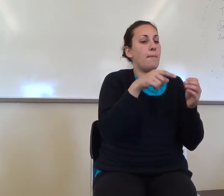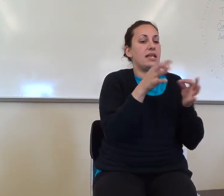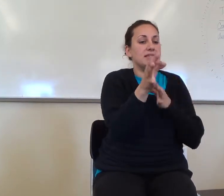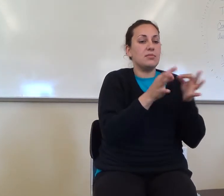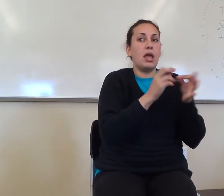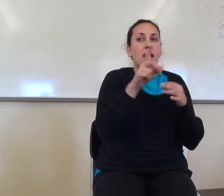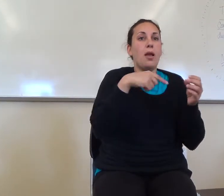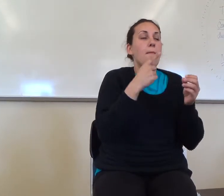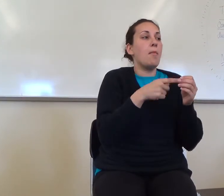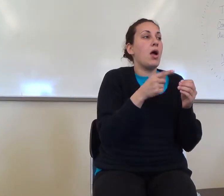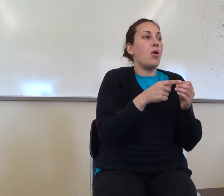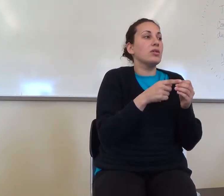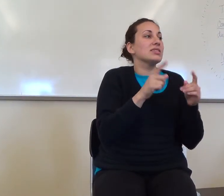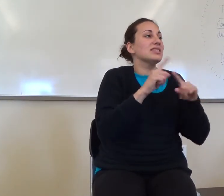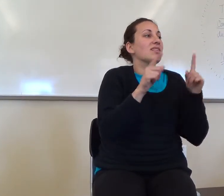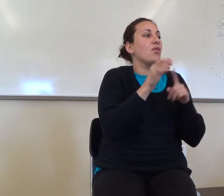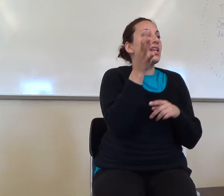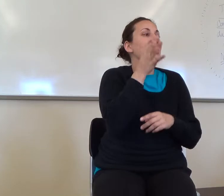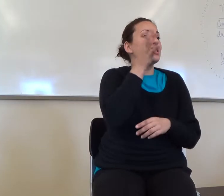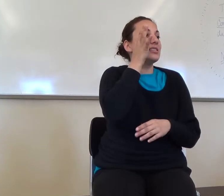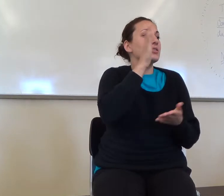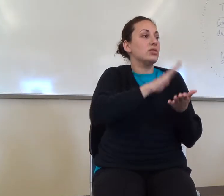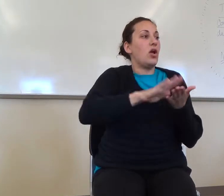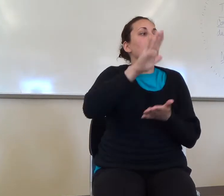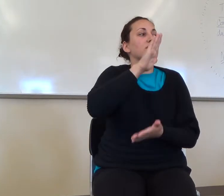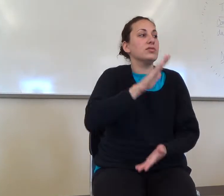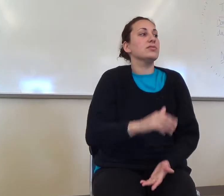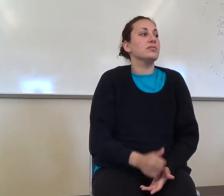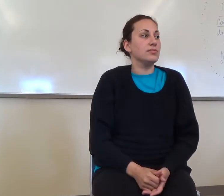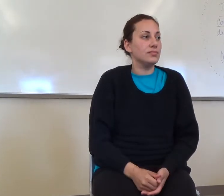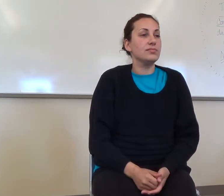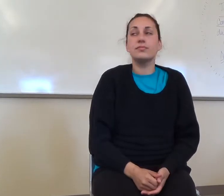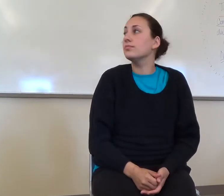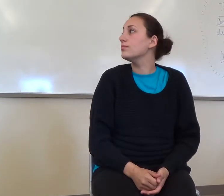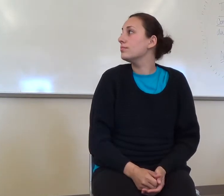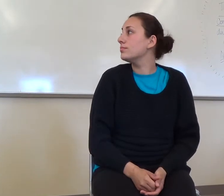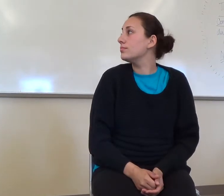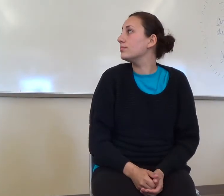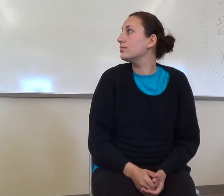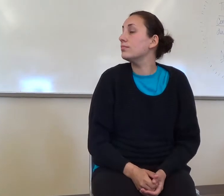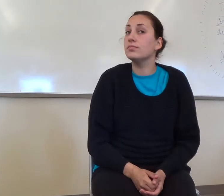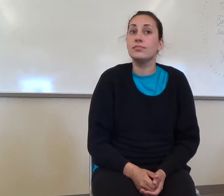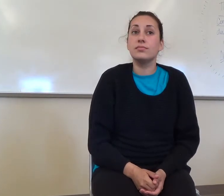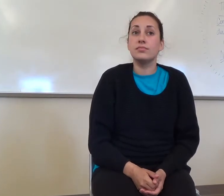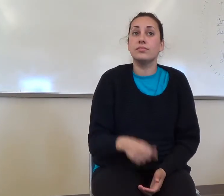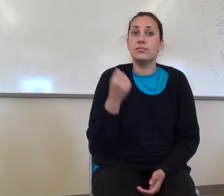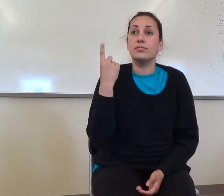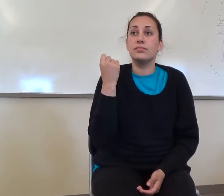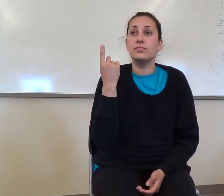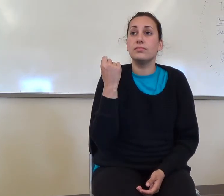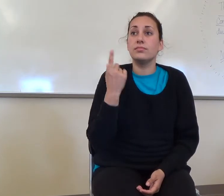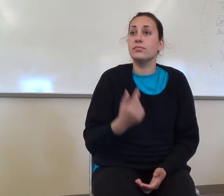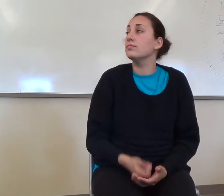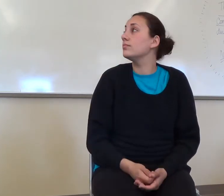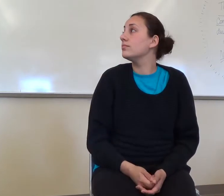things, but it's not about these two colleges. Does that make sense? Because they're specifically, they're only mentioned.